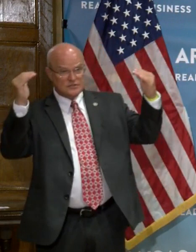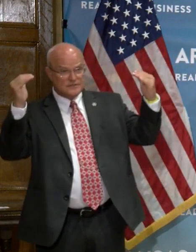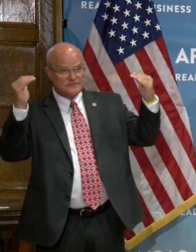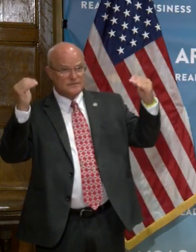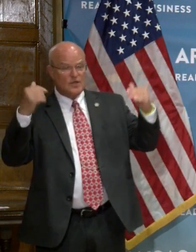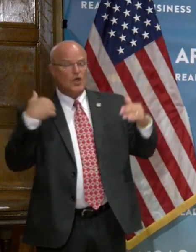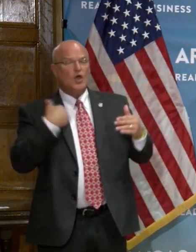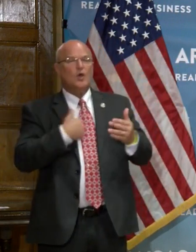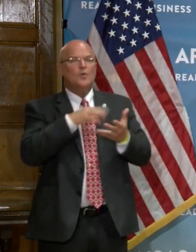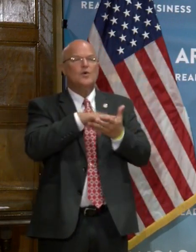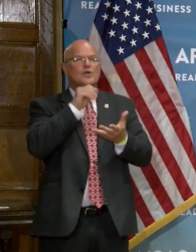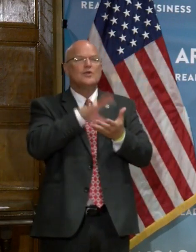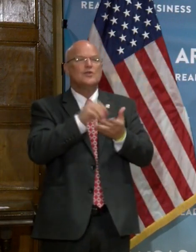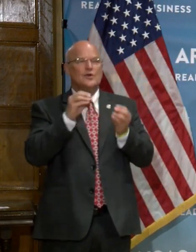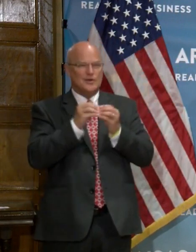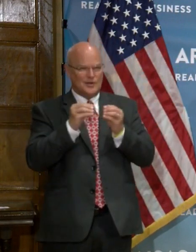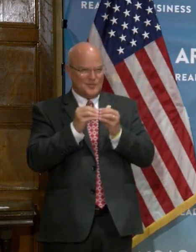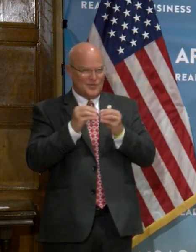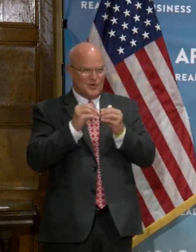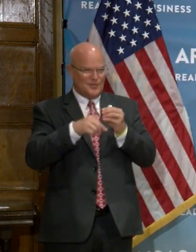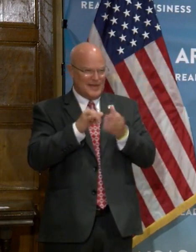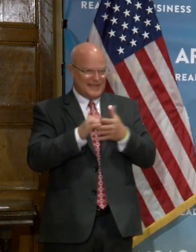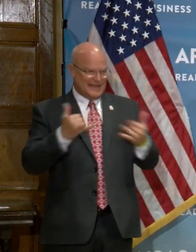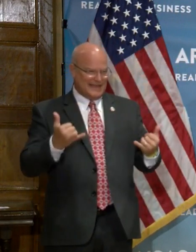And we're learning more about that. And